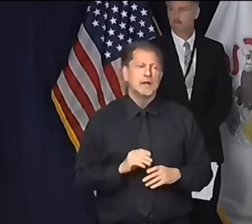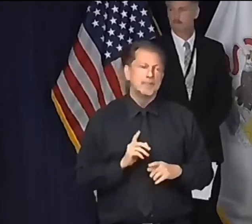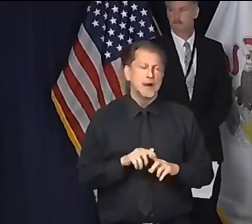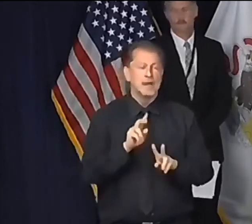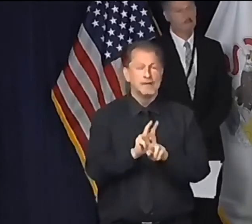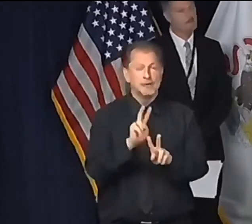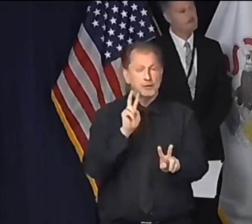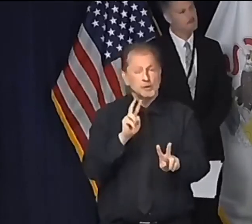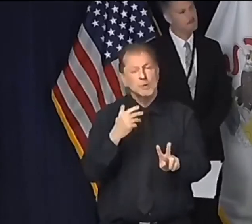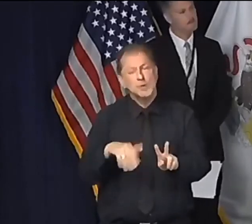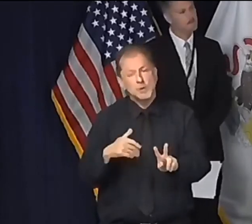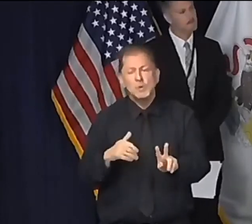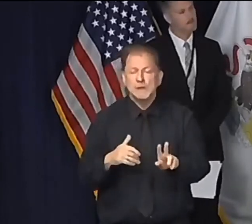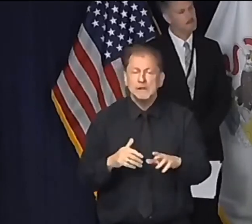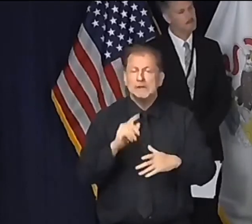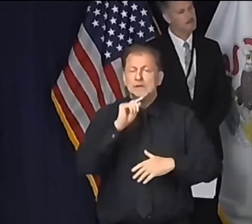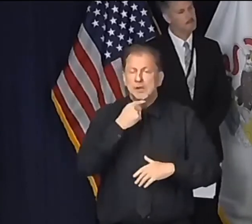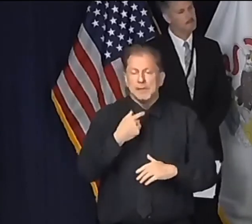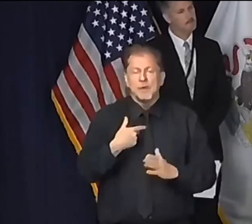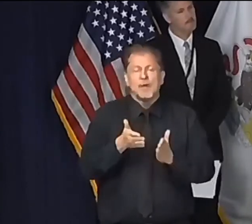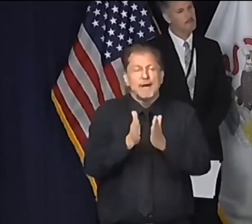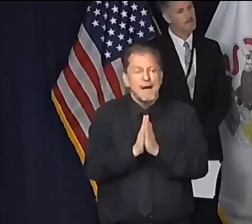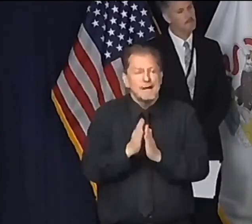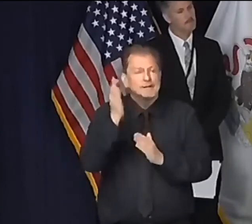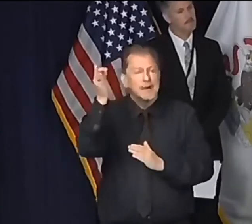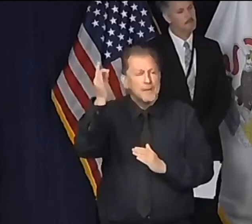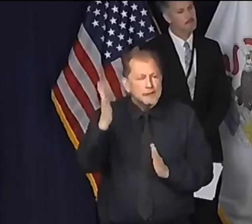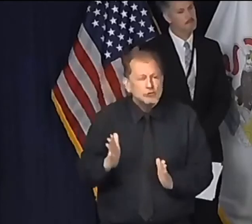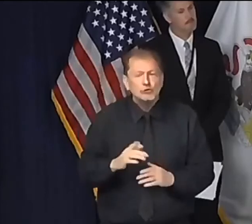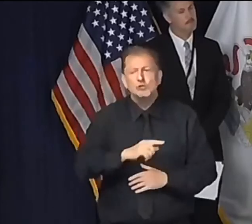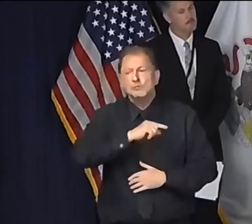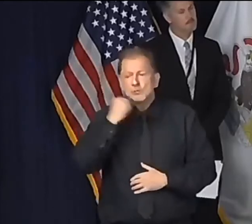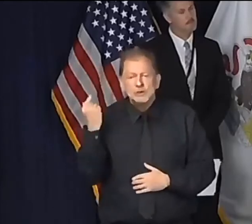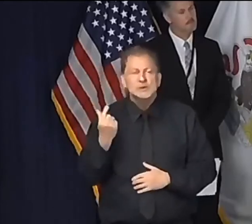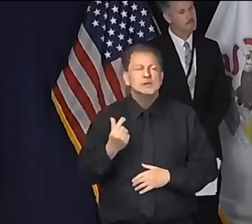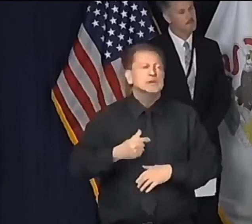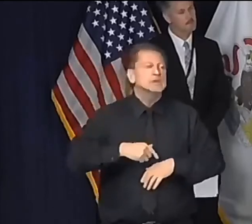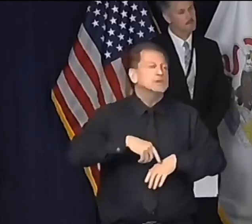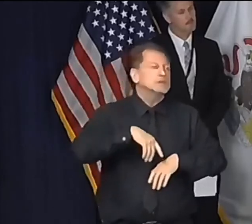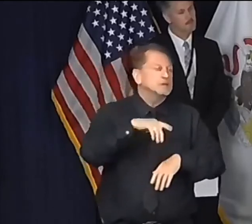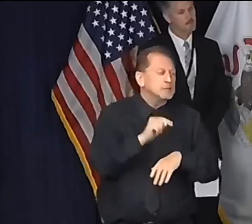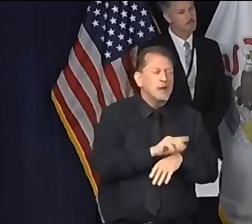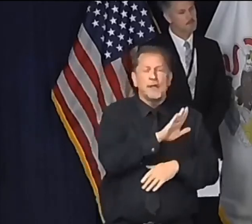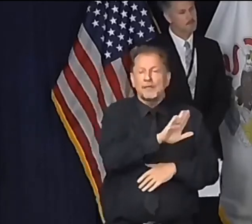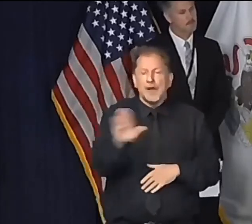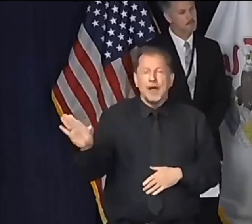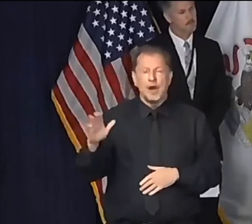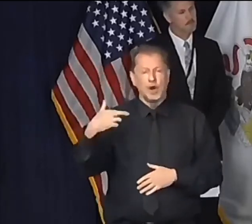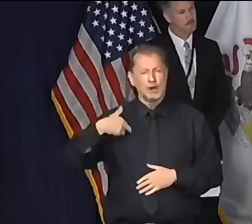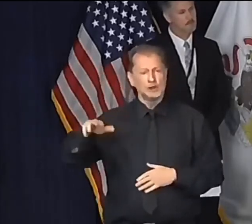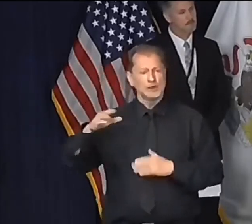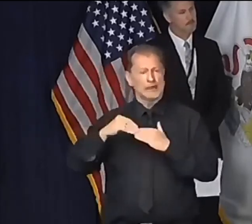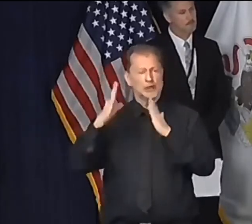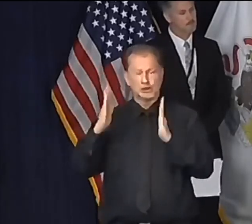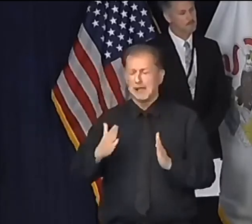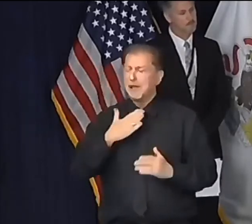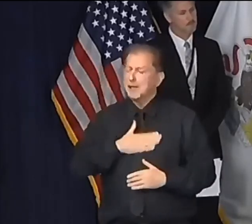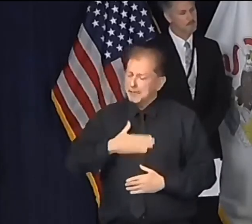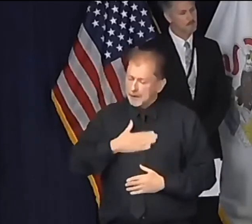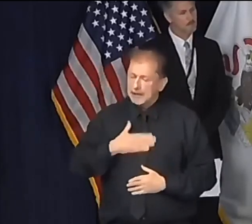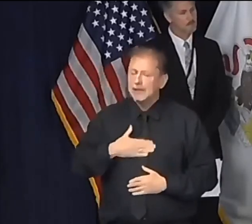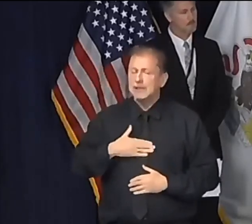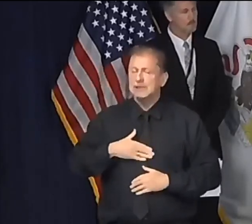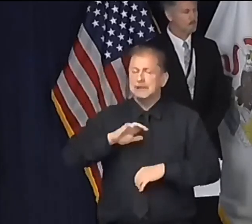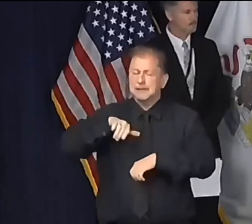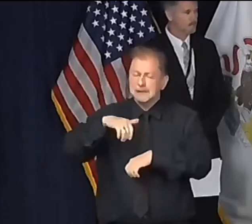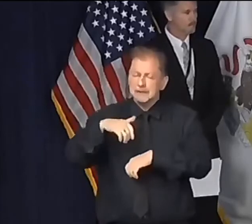is a very difficult circumstance. We would ask that pastors and other faith leaders do their best to set different schedules